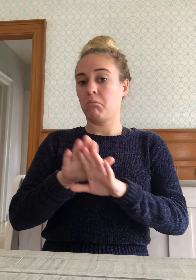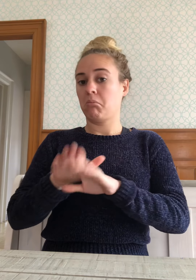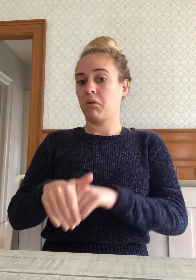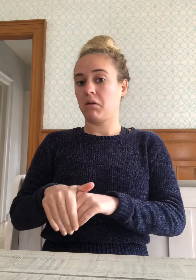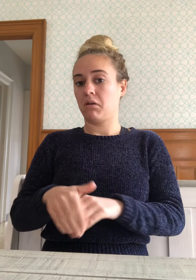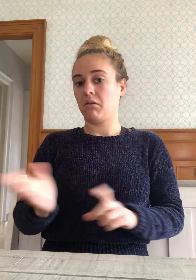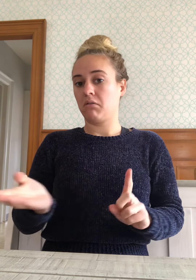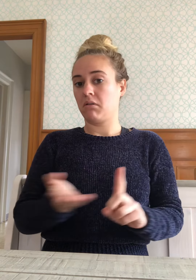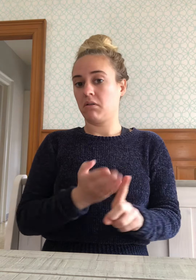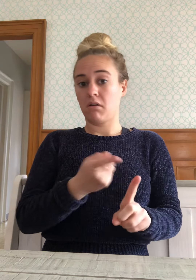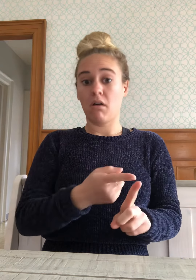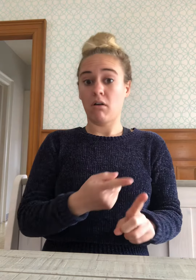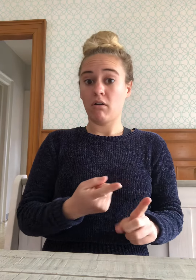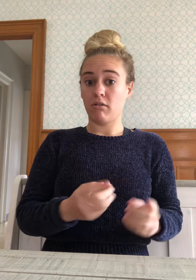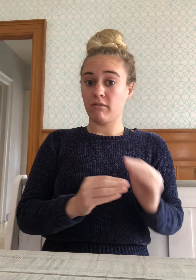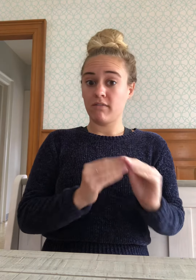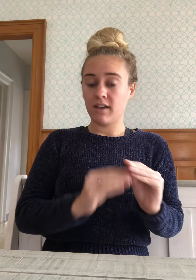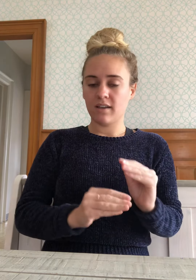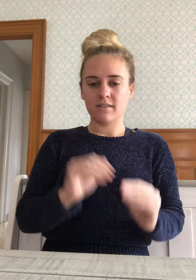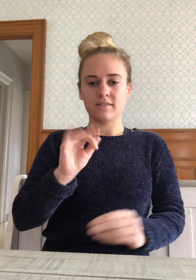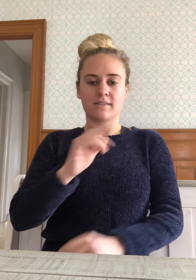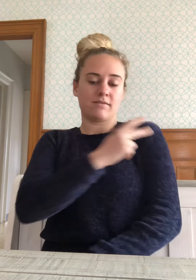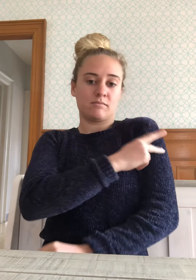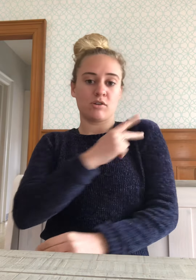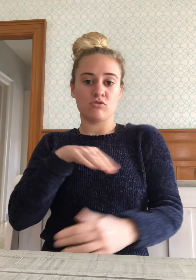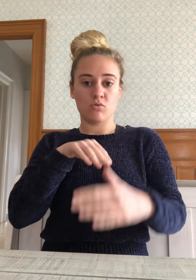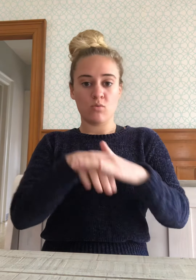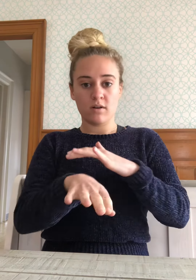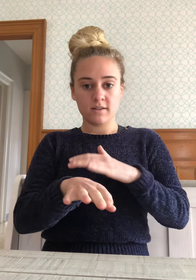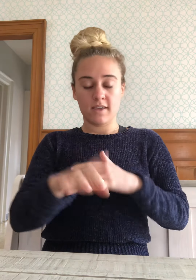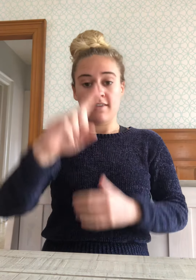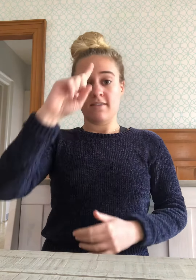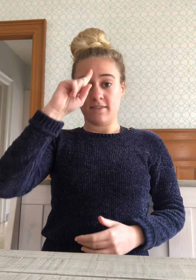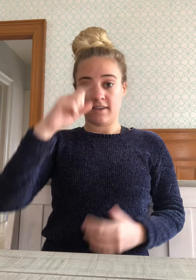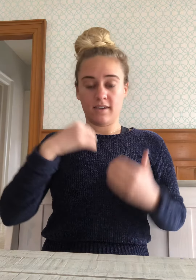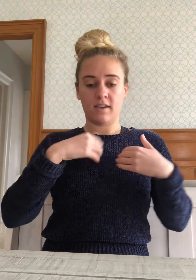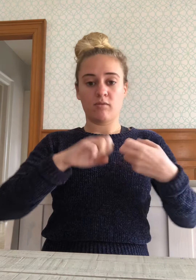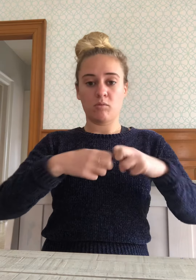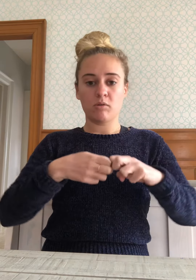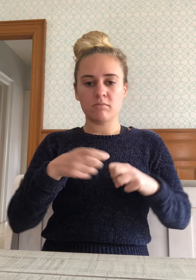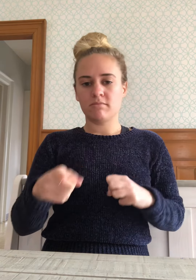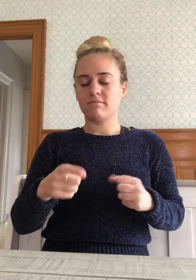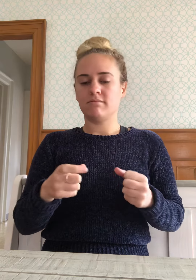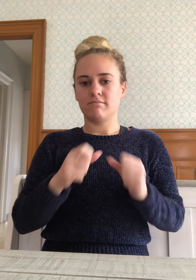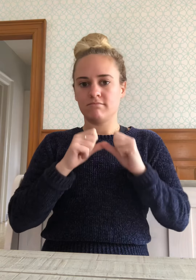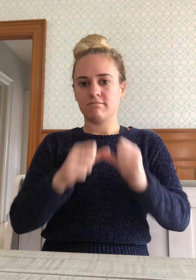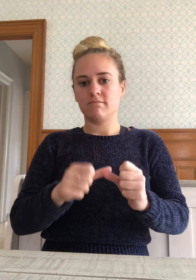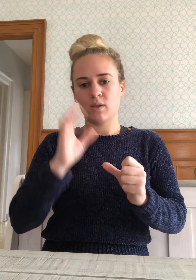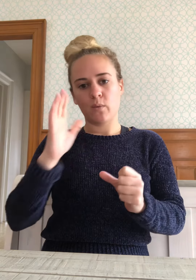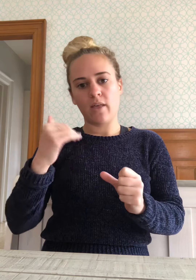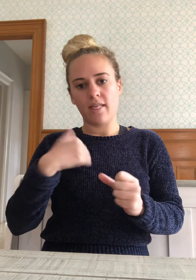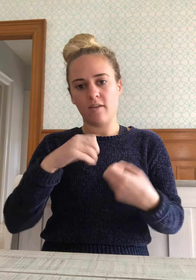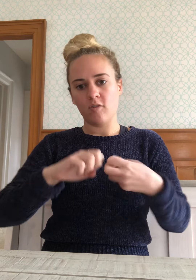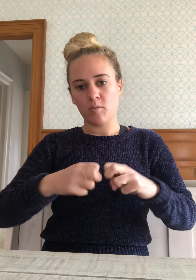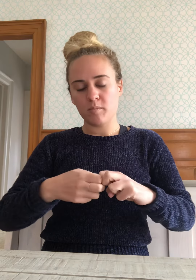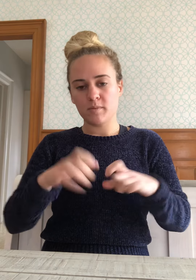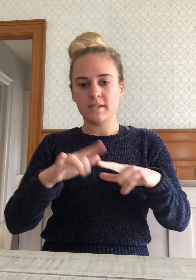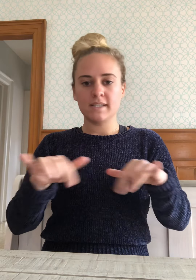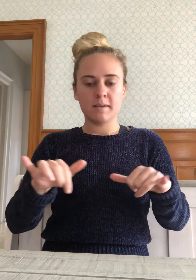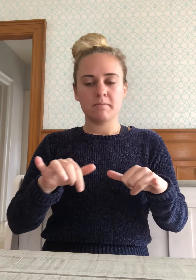with, because if the patient walked in believing there was a problem, they're going to still have that problem. And at the same time, you make it harder for the next dentist